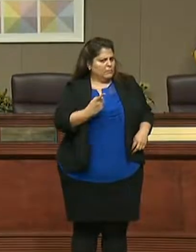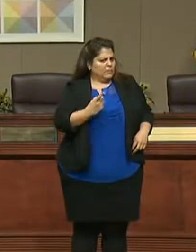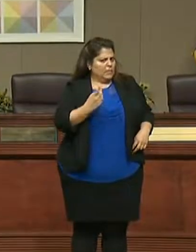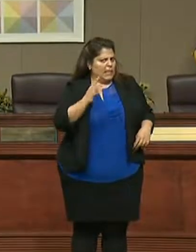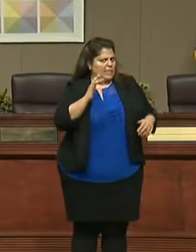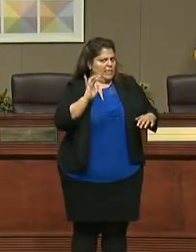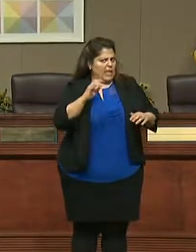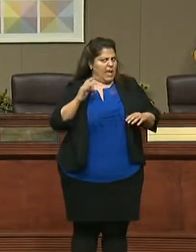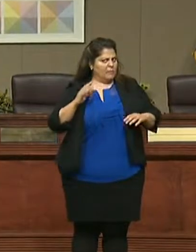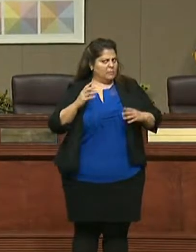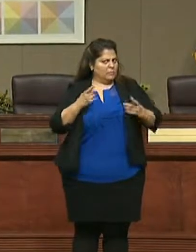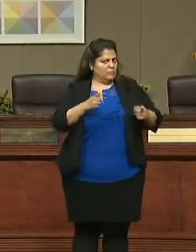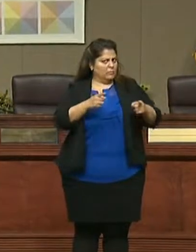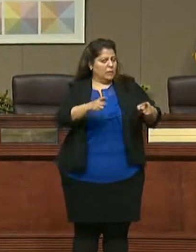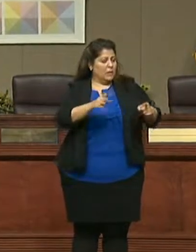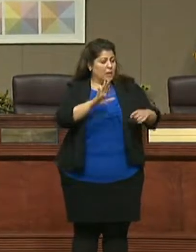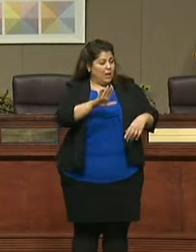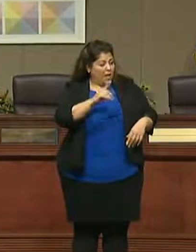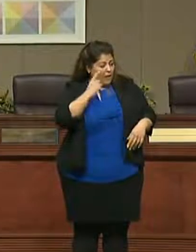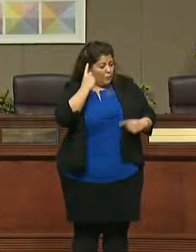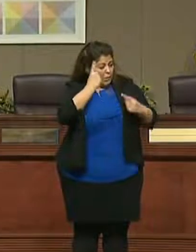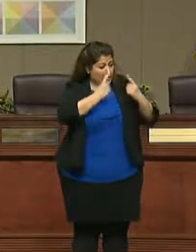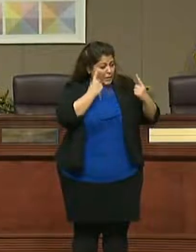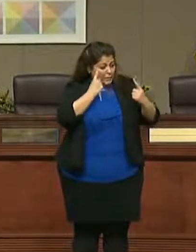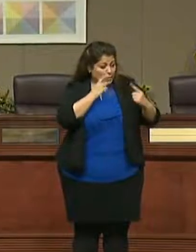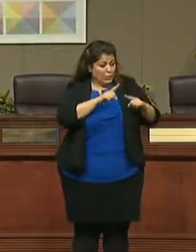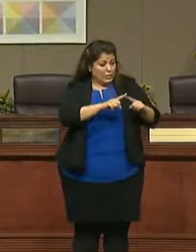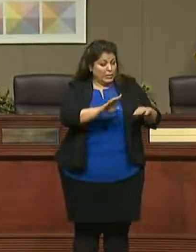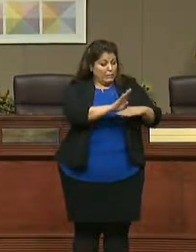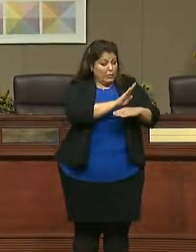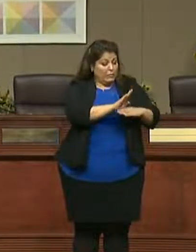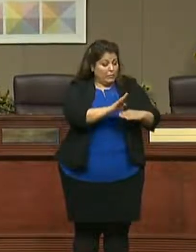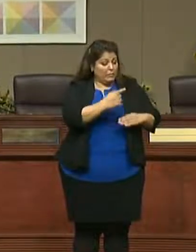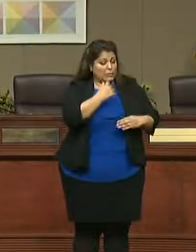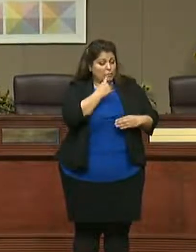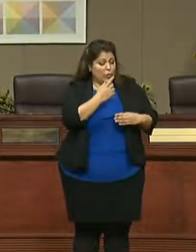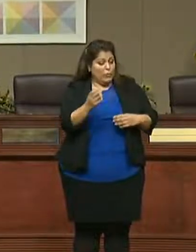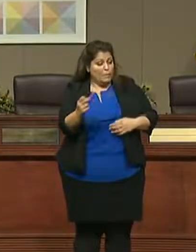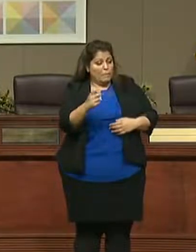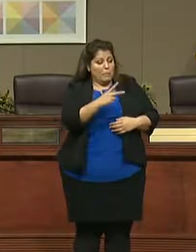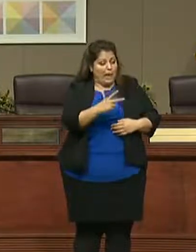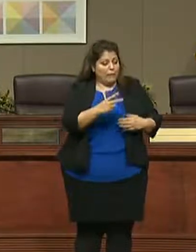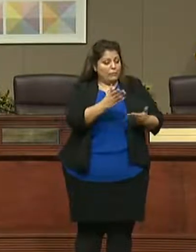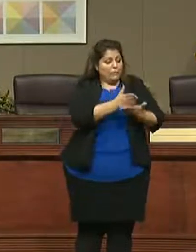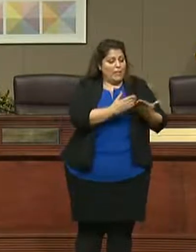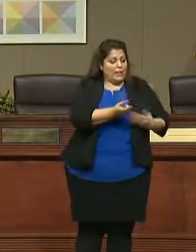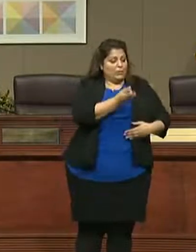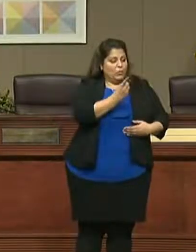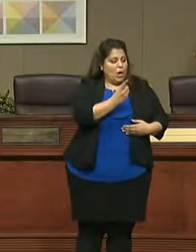trend, have we considered return certain industries or businesses to phase 1?